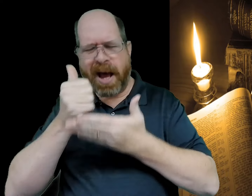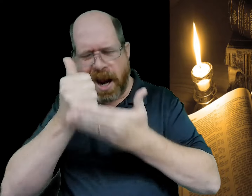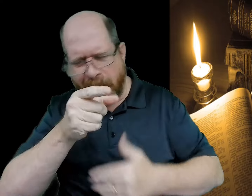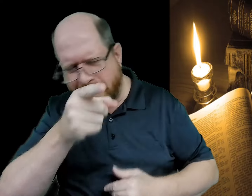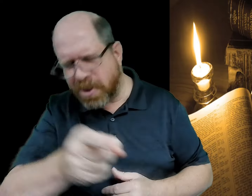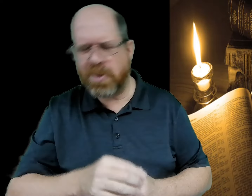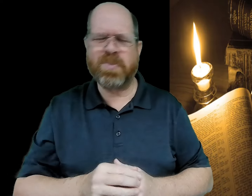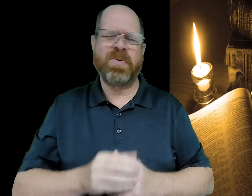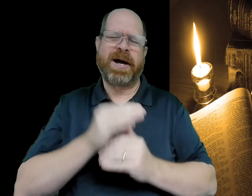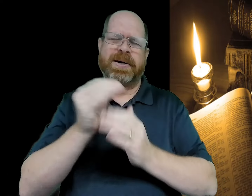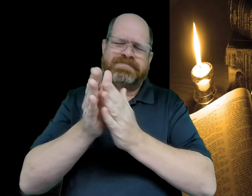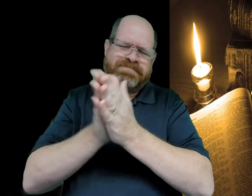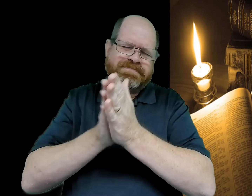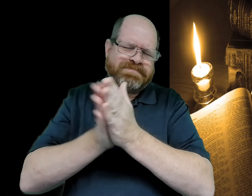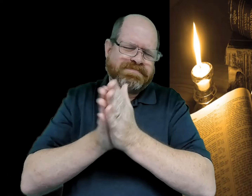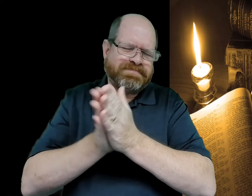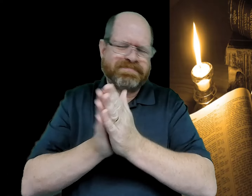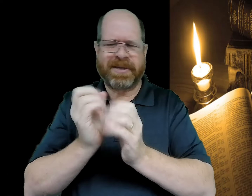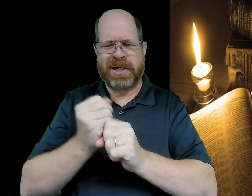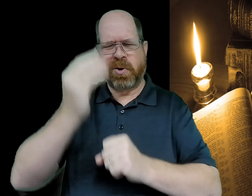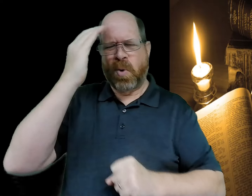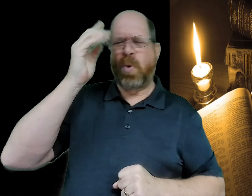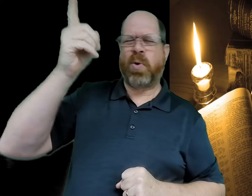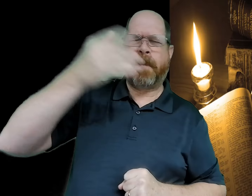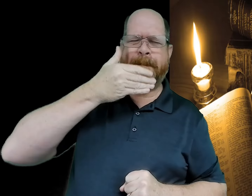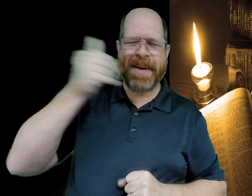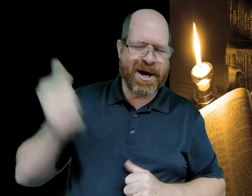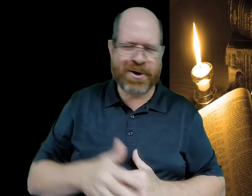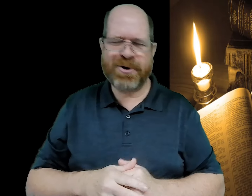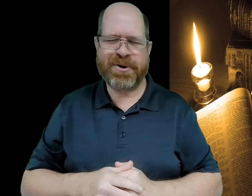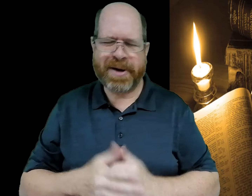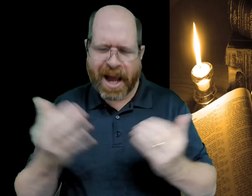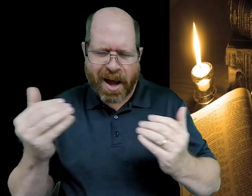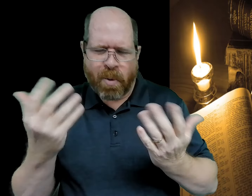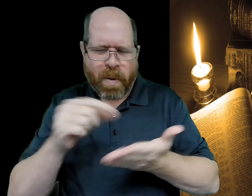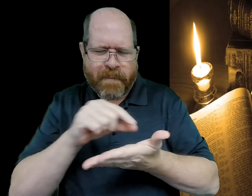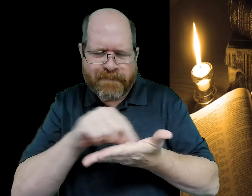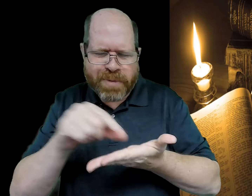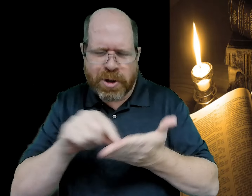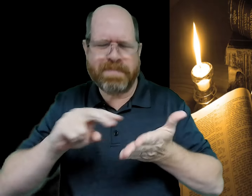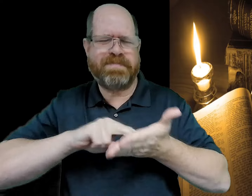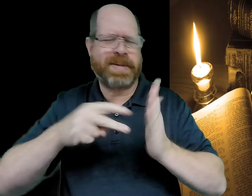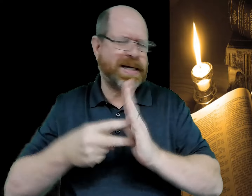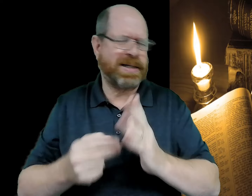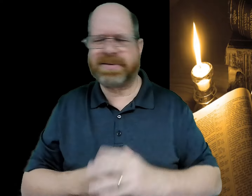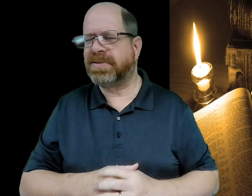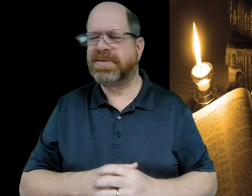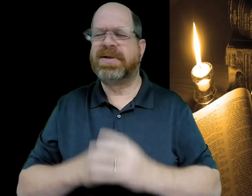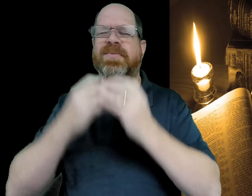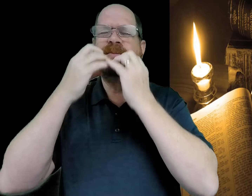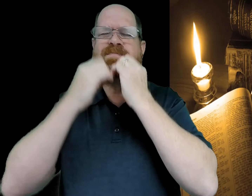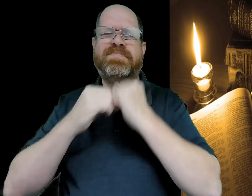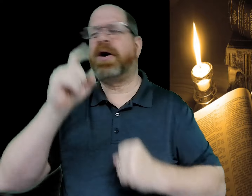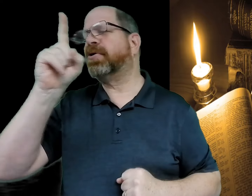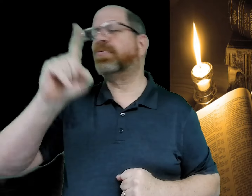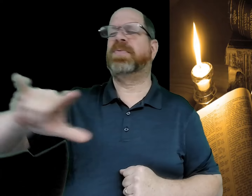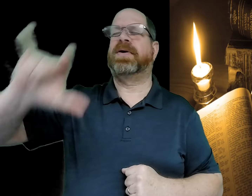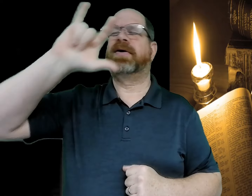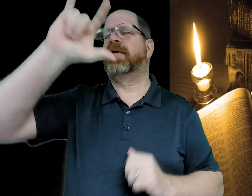us. So allow the Holy Spirit to teach us to know you better and what Scripture means. We love you